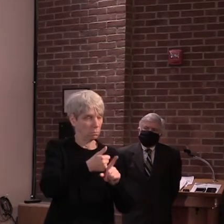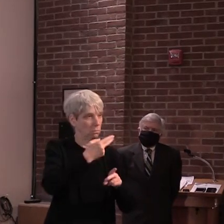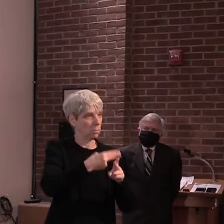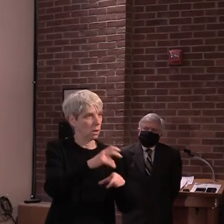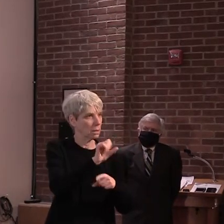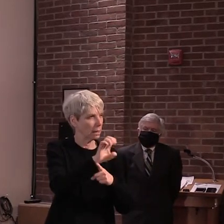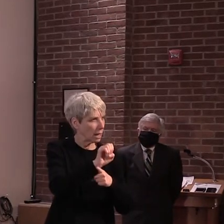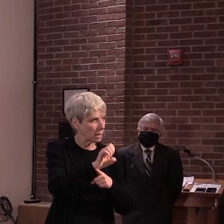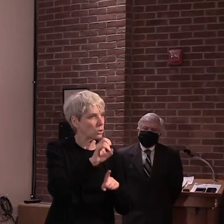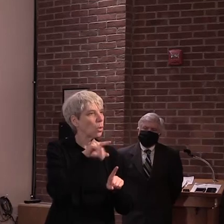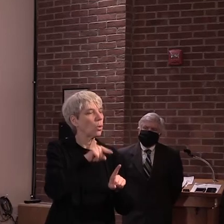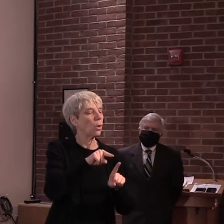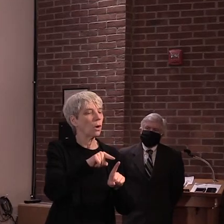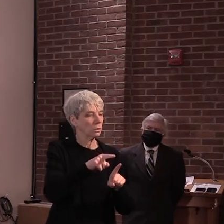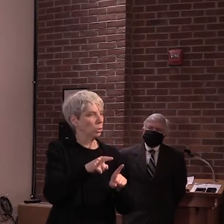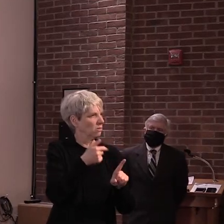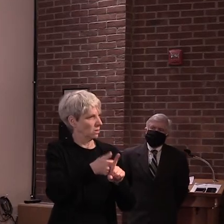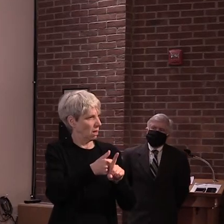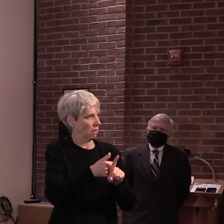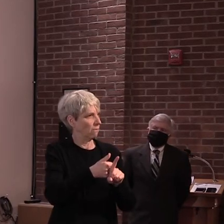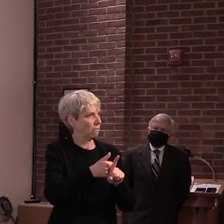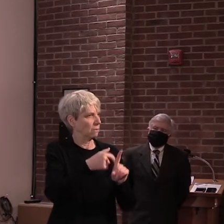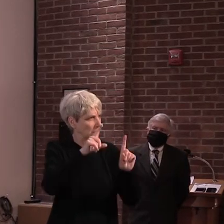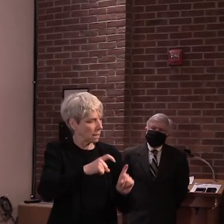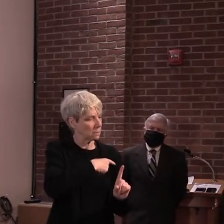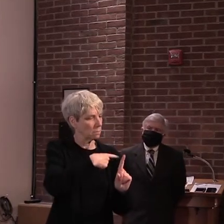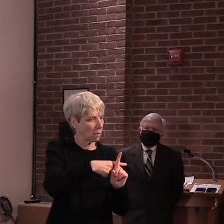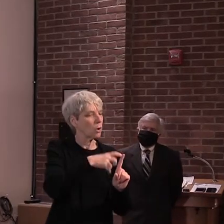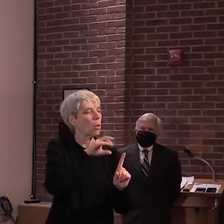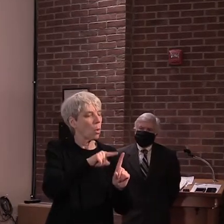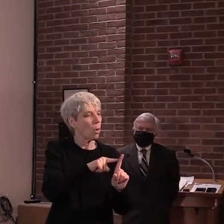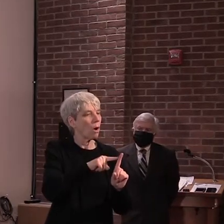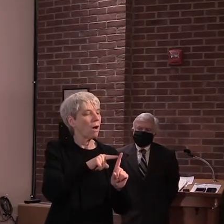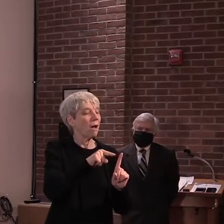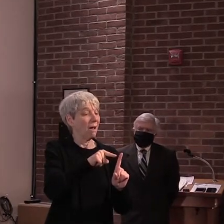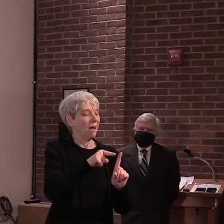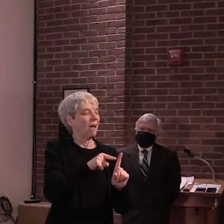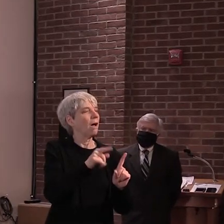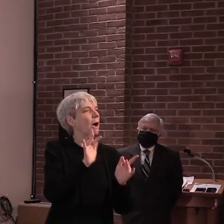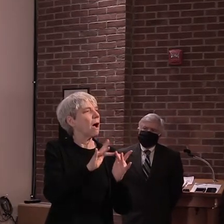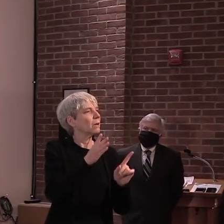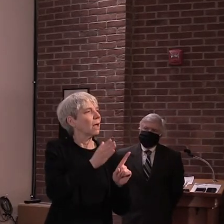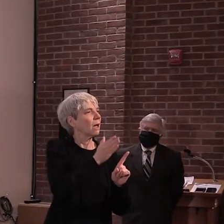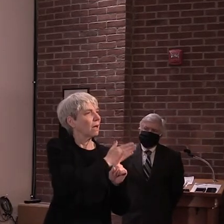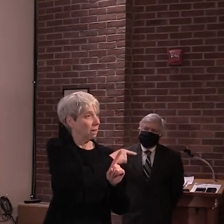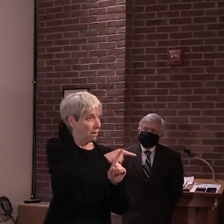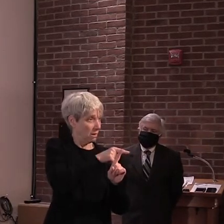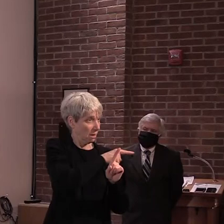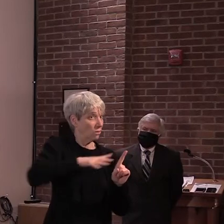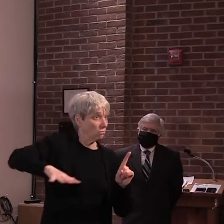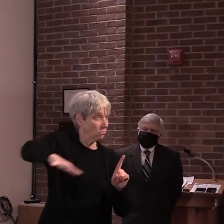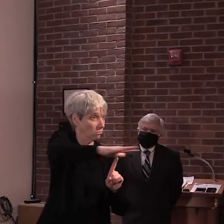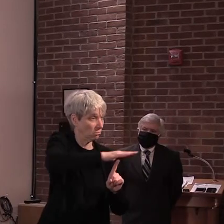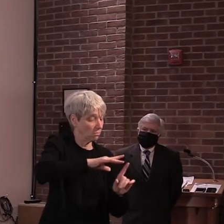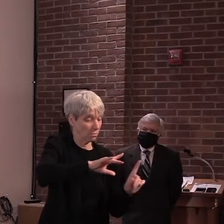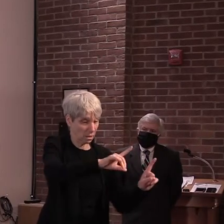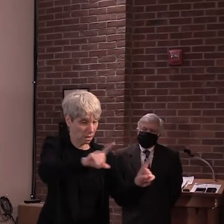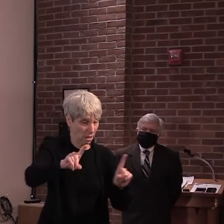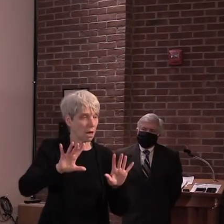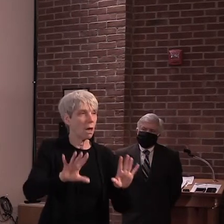a contact, have been incredibly cooperative with regards to helping prevent further spread.